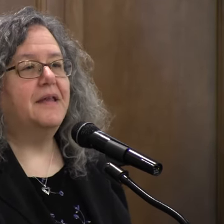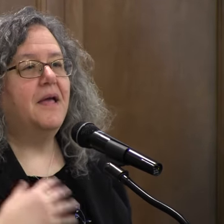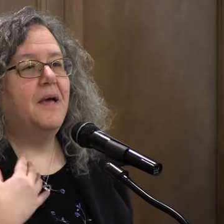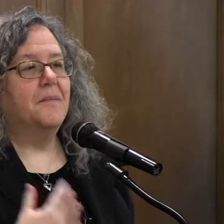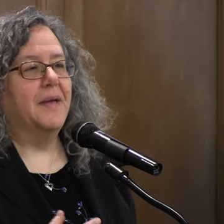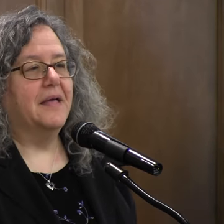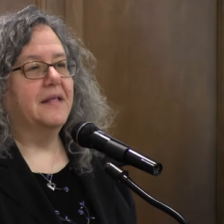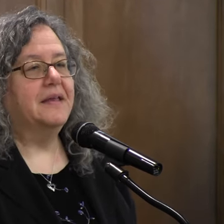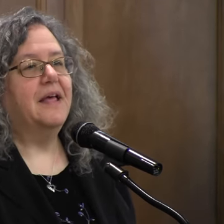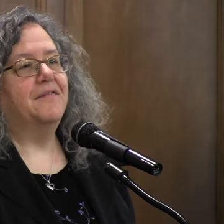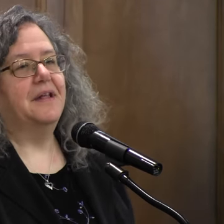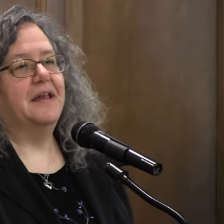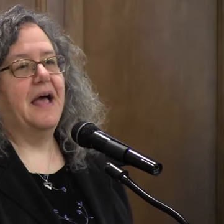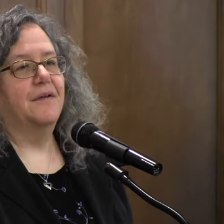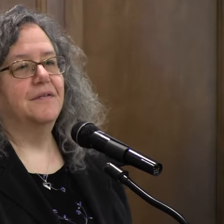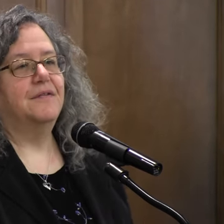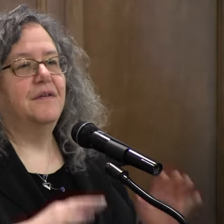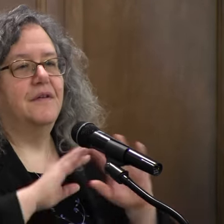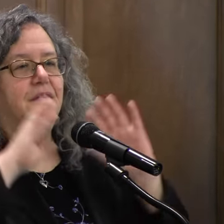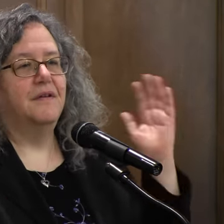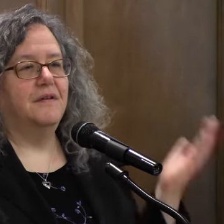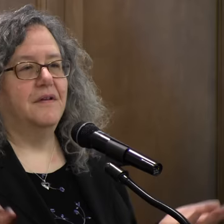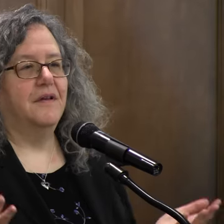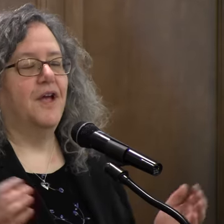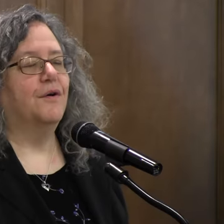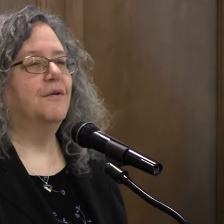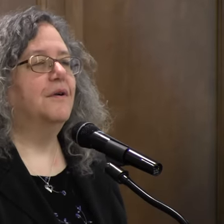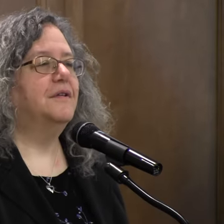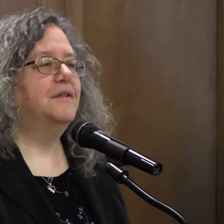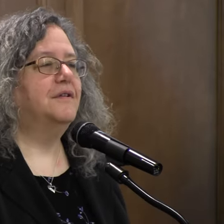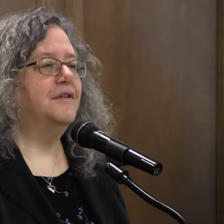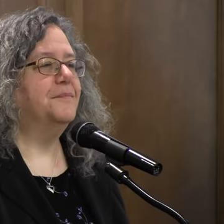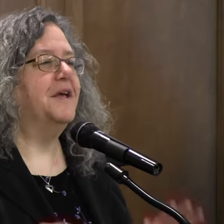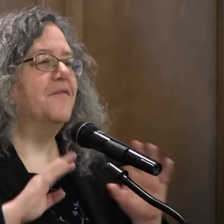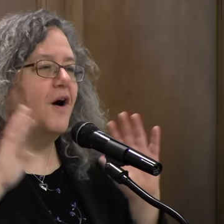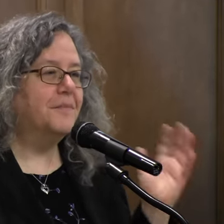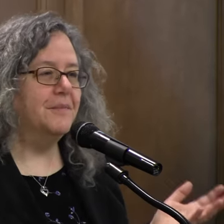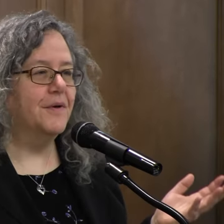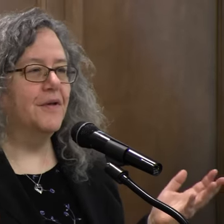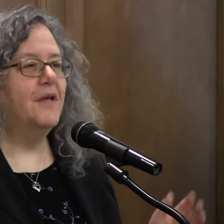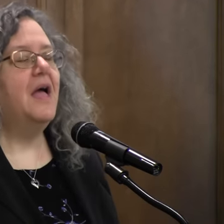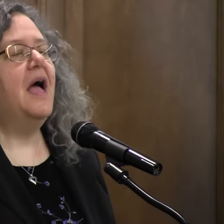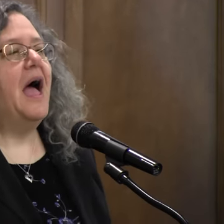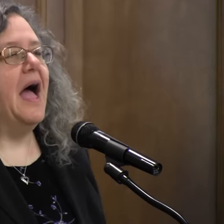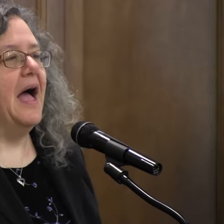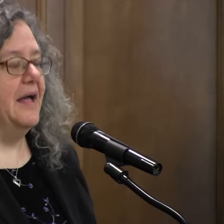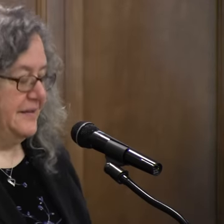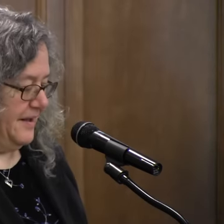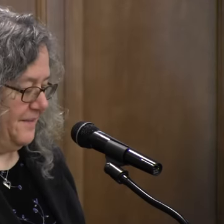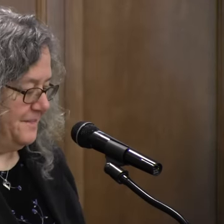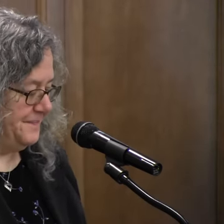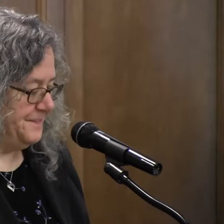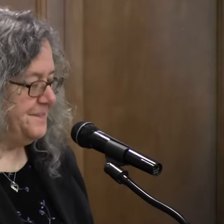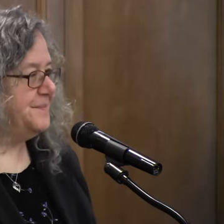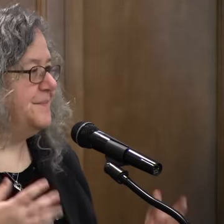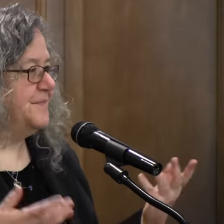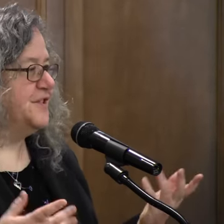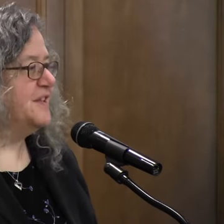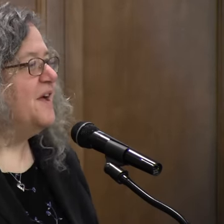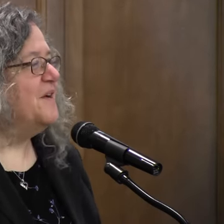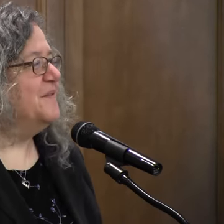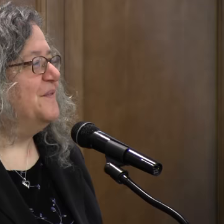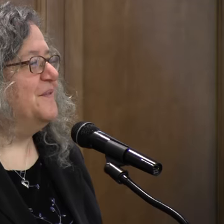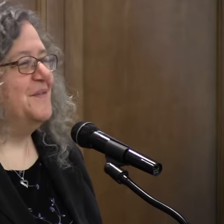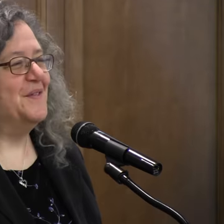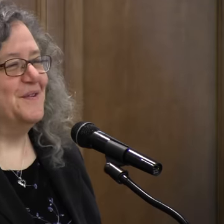pronouns and male indefinite nouns, to speak of all people. And